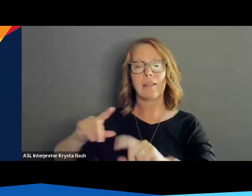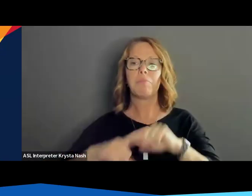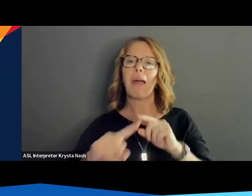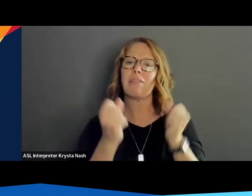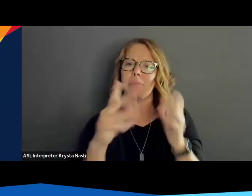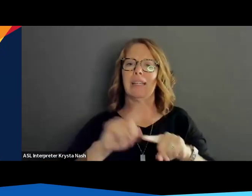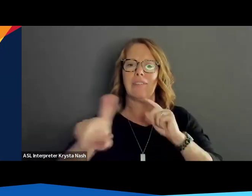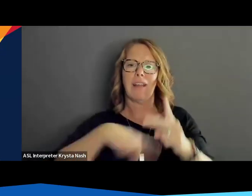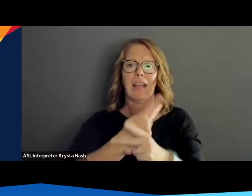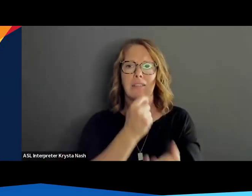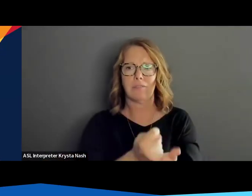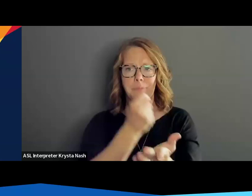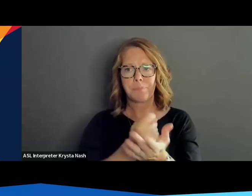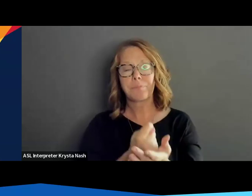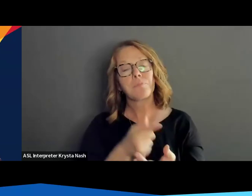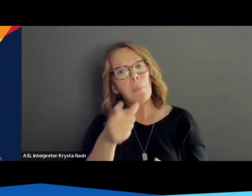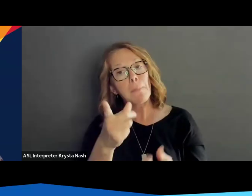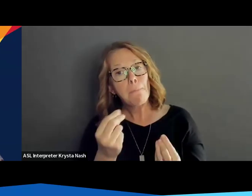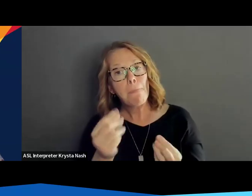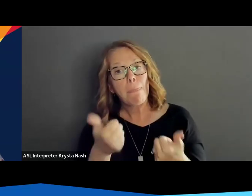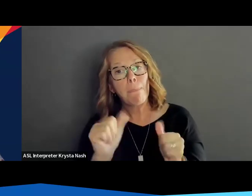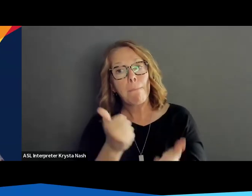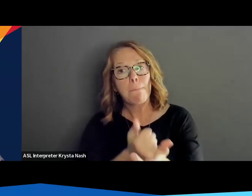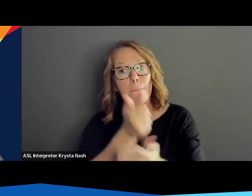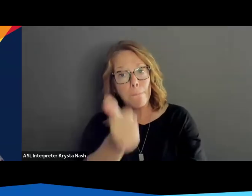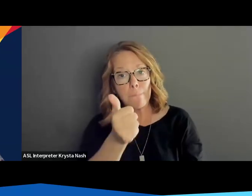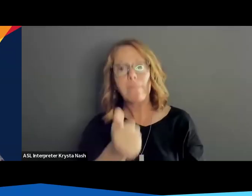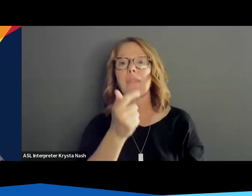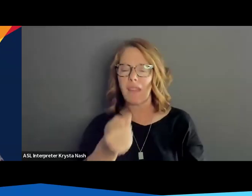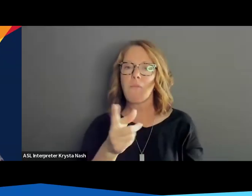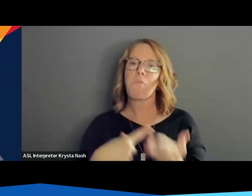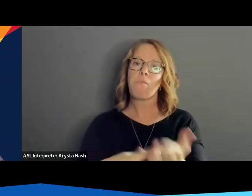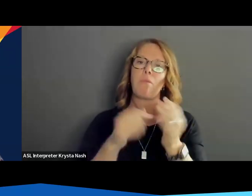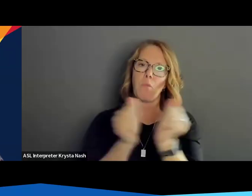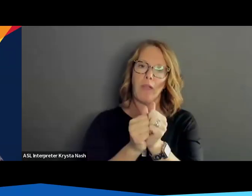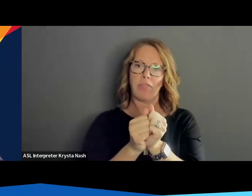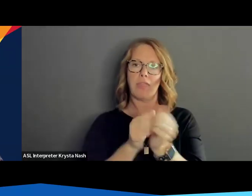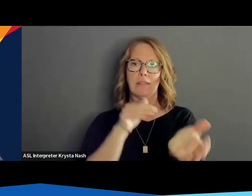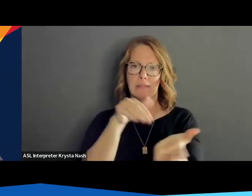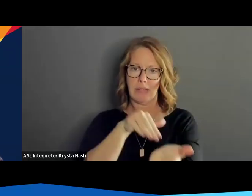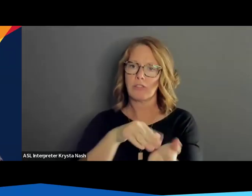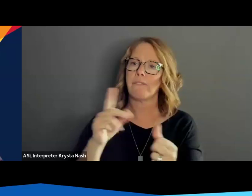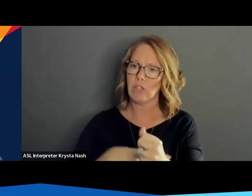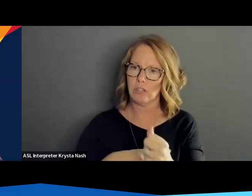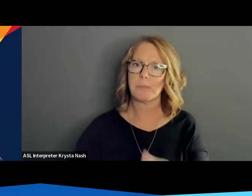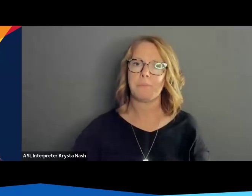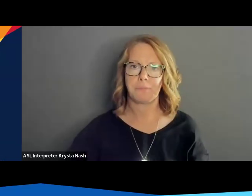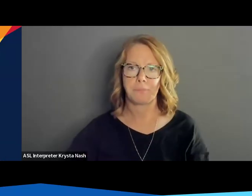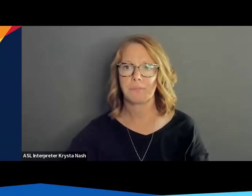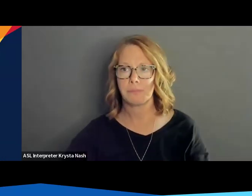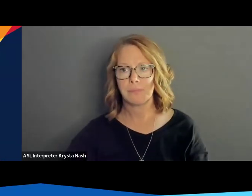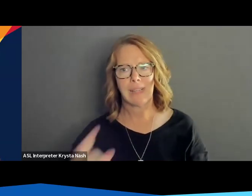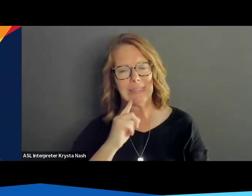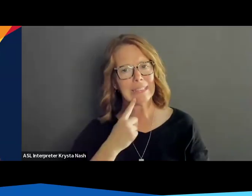treatments. Now, what you can do to try to help yourself, but talk with your healthcare professional first. This is very important because this is a very